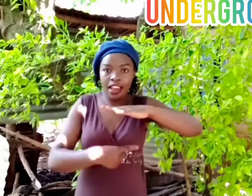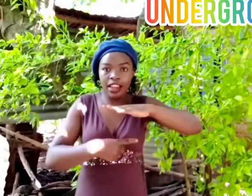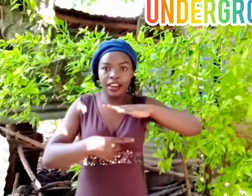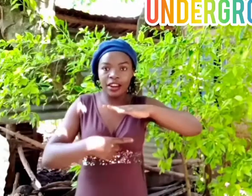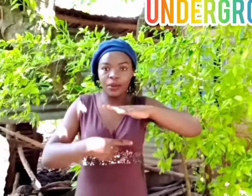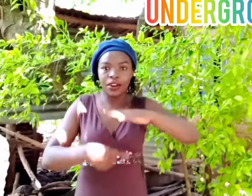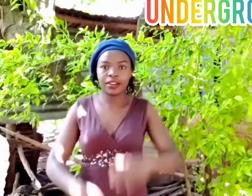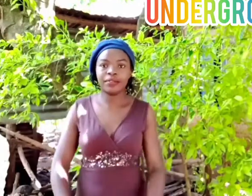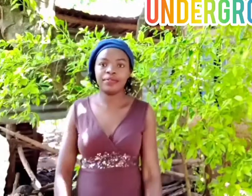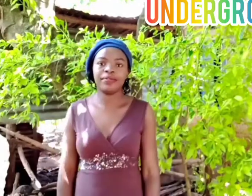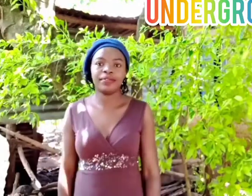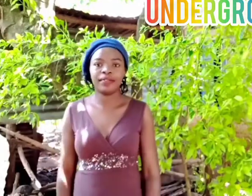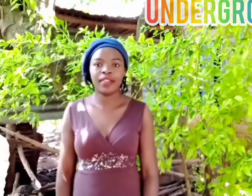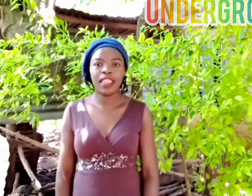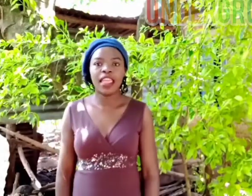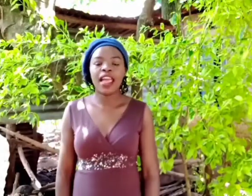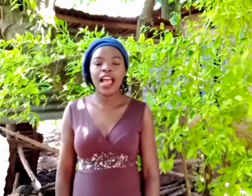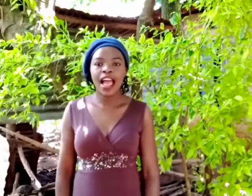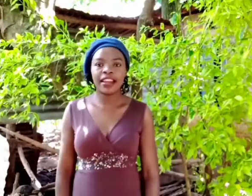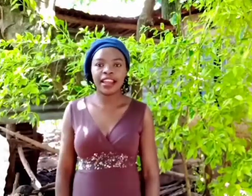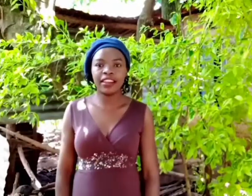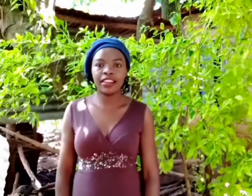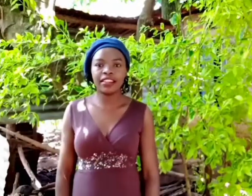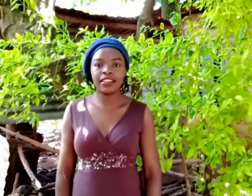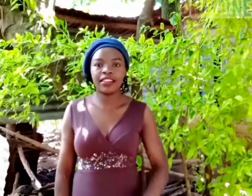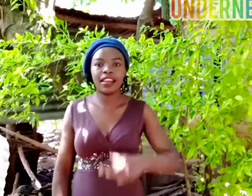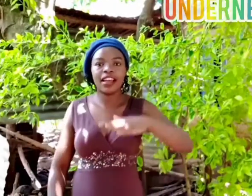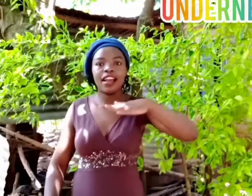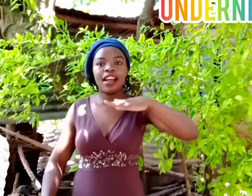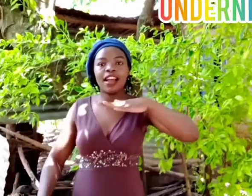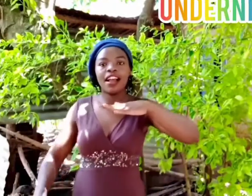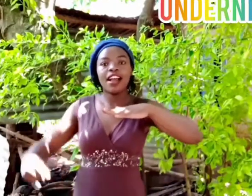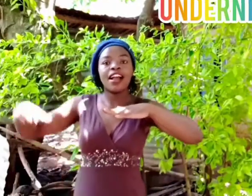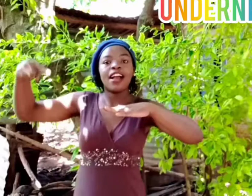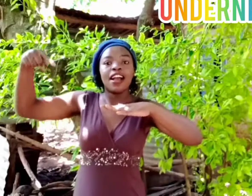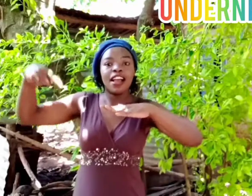Underground. Underneath.